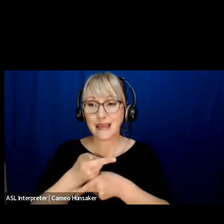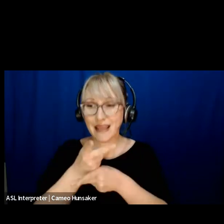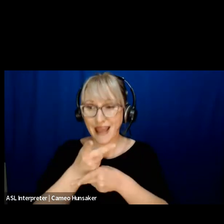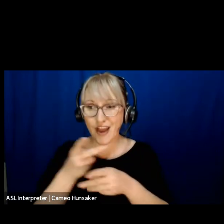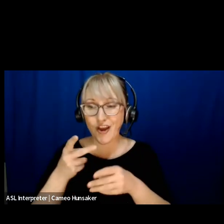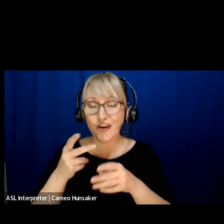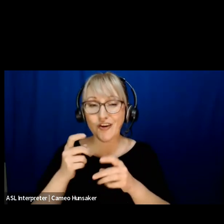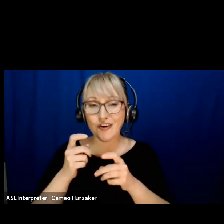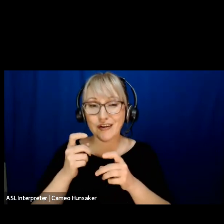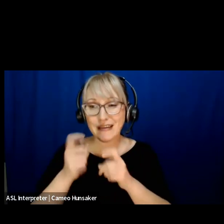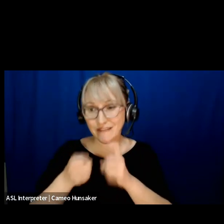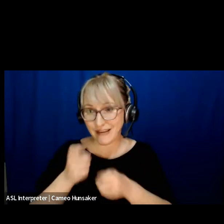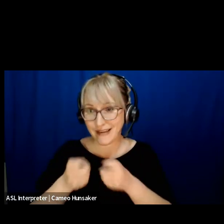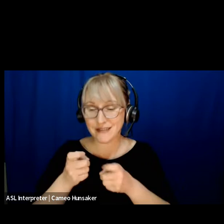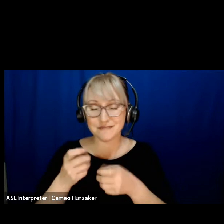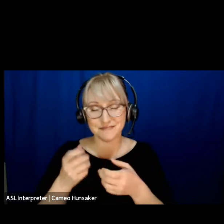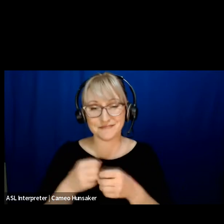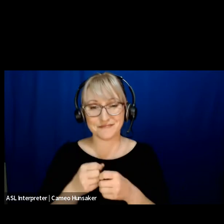And